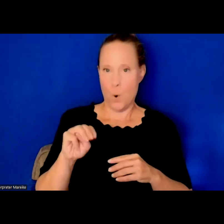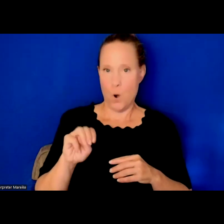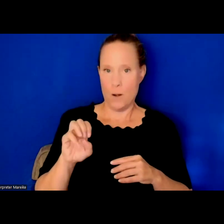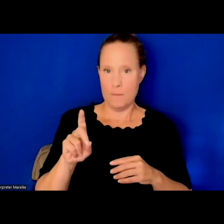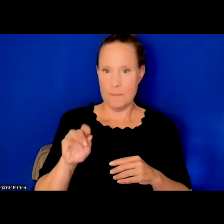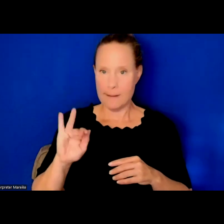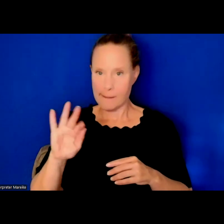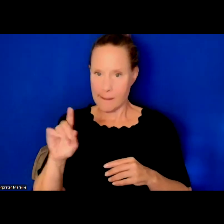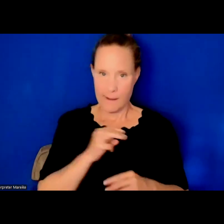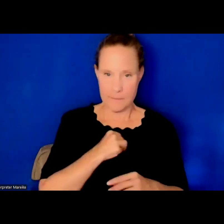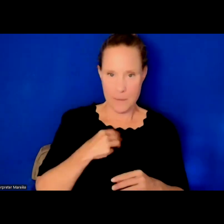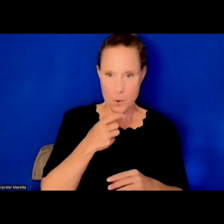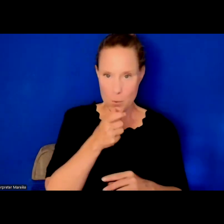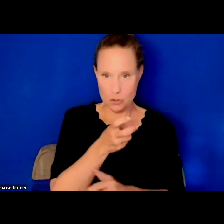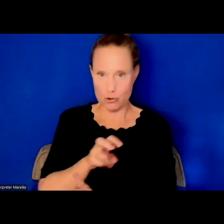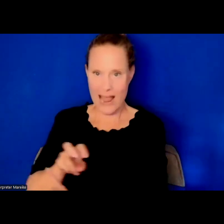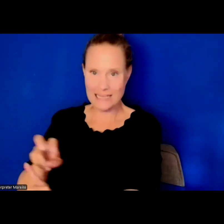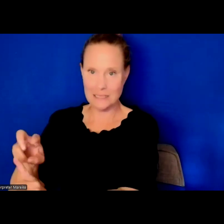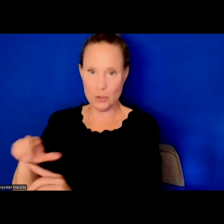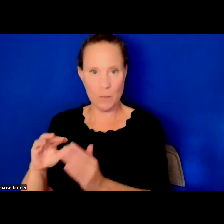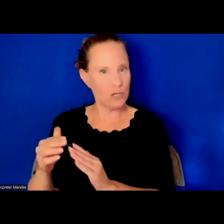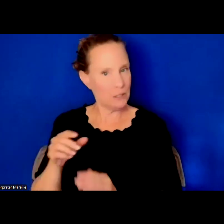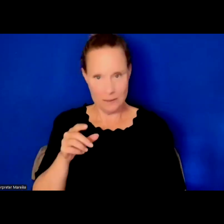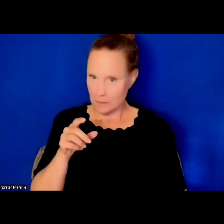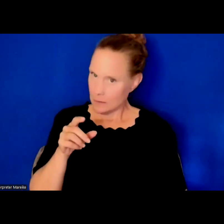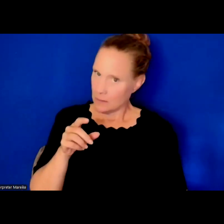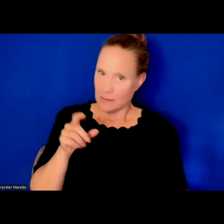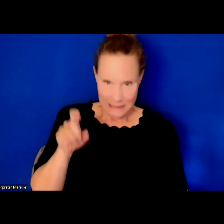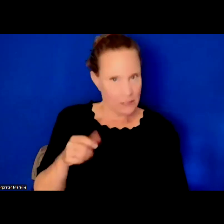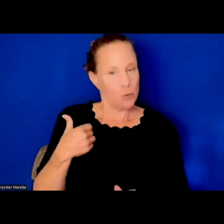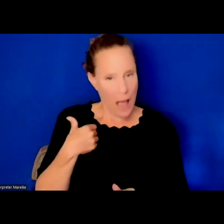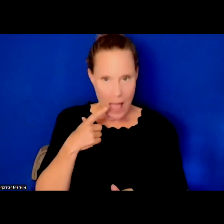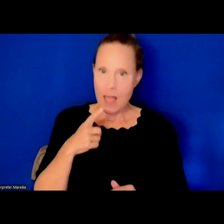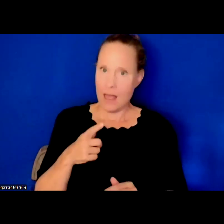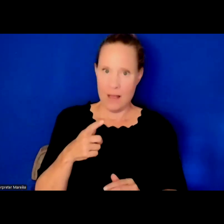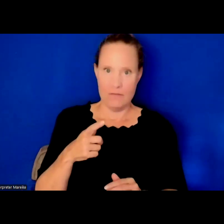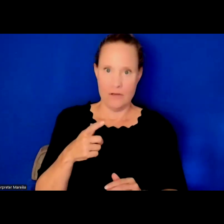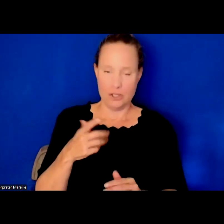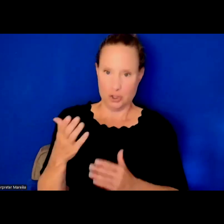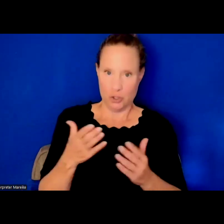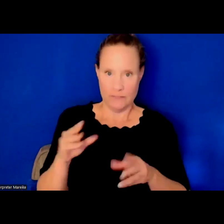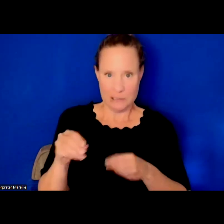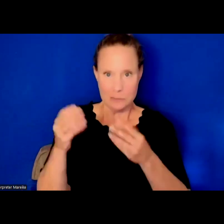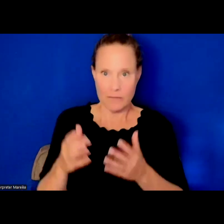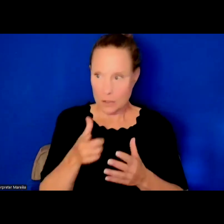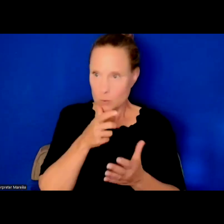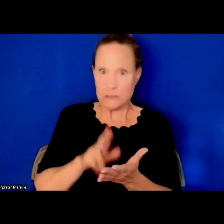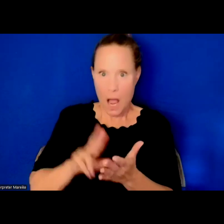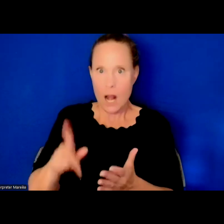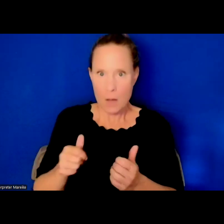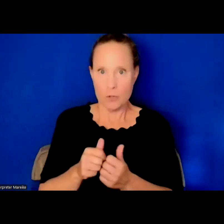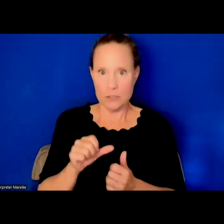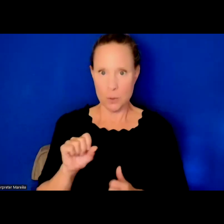to the community. We would need service providers that sign up with social care networks, and they could say, "Hey, we're going to